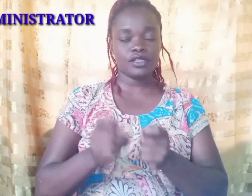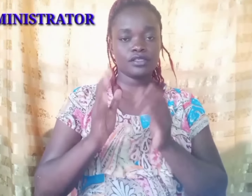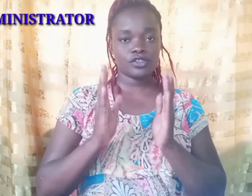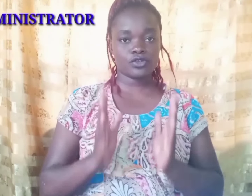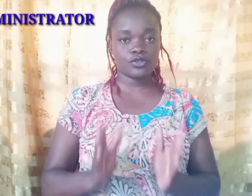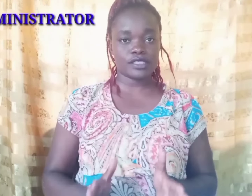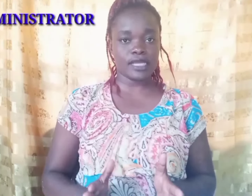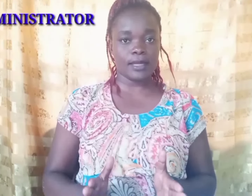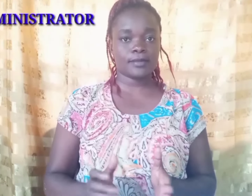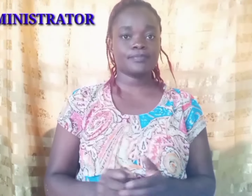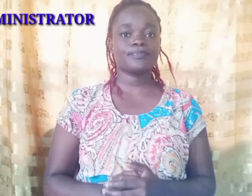Administrator.